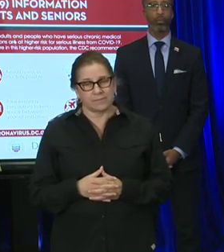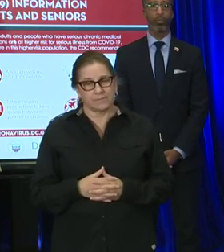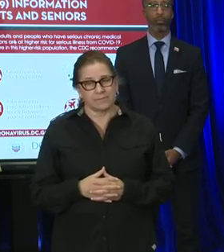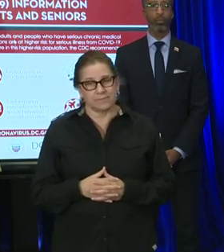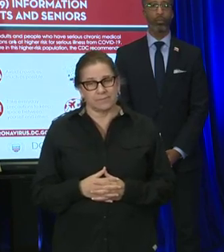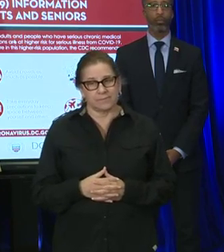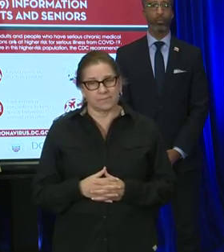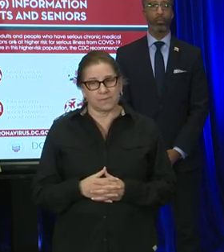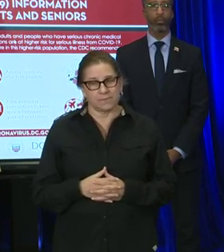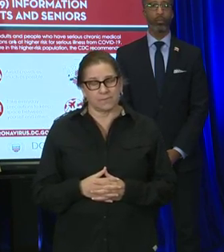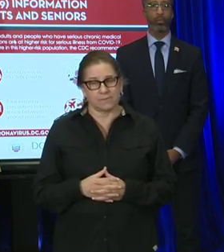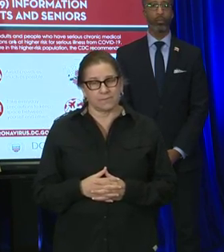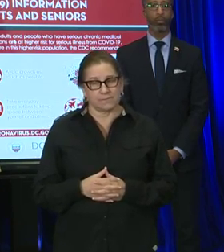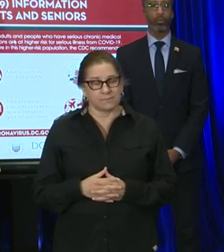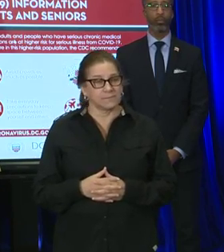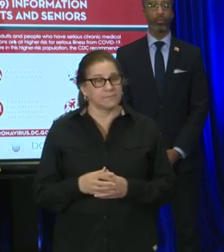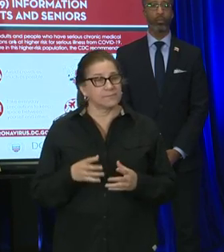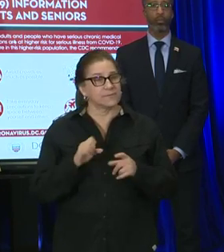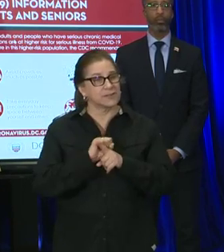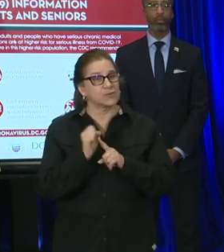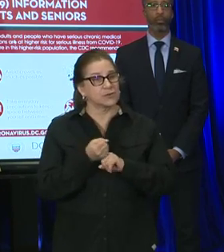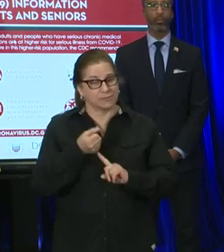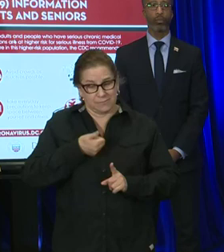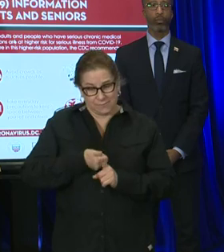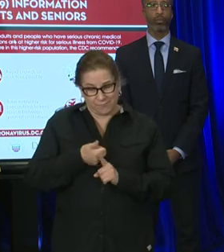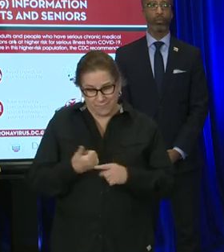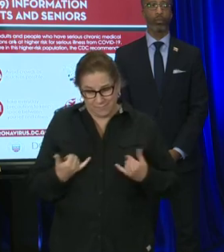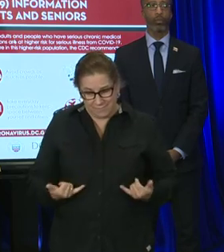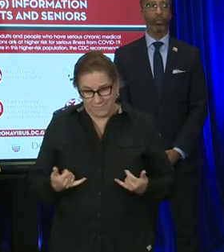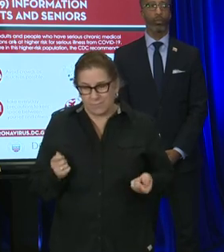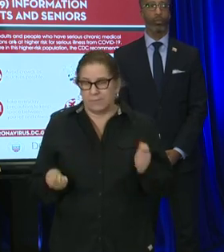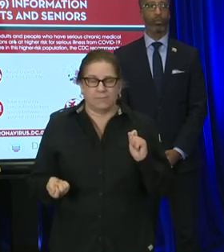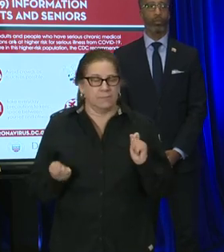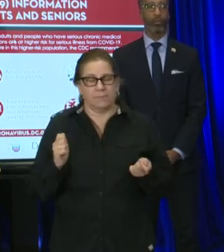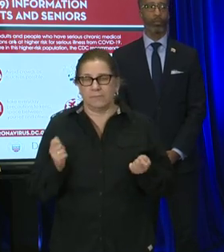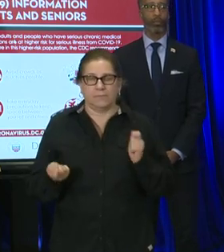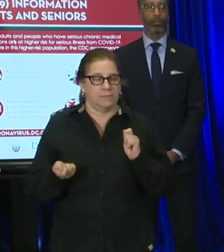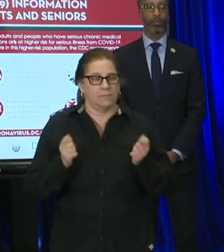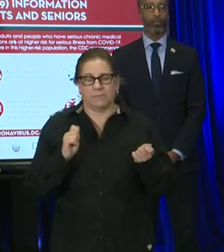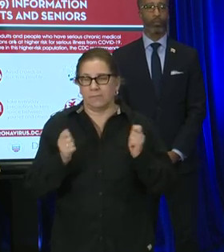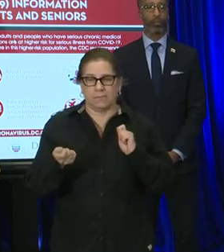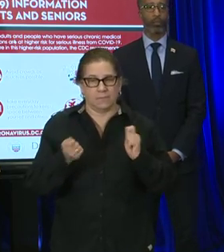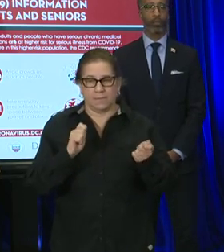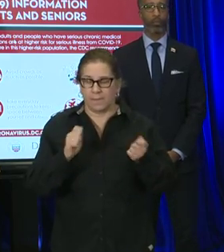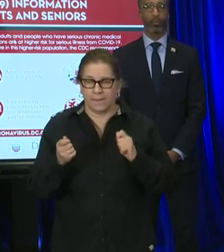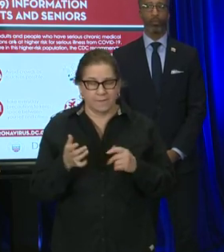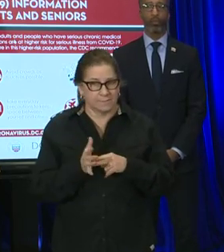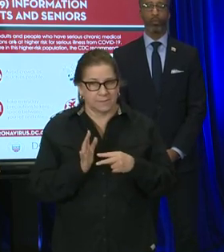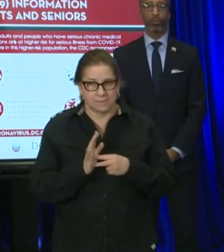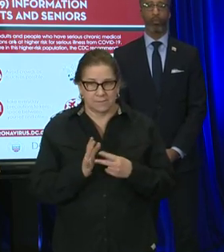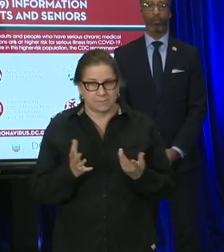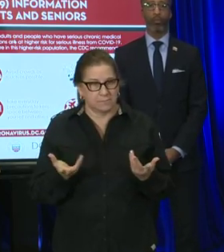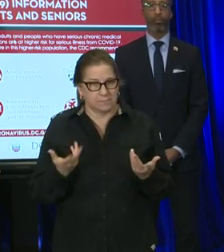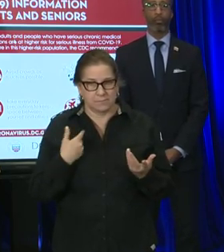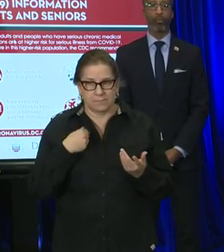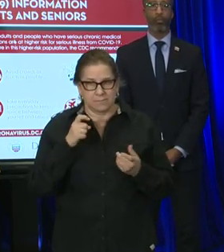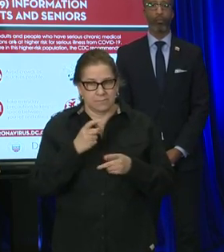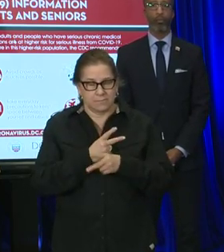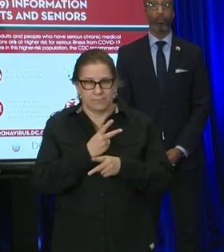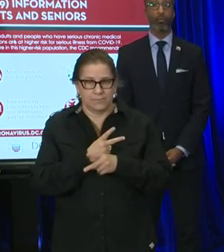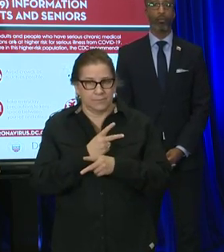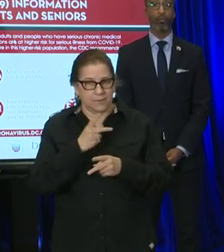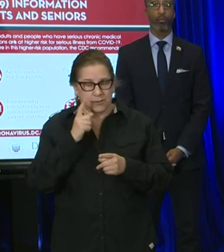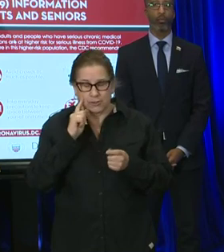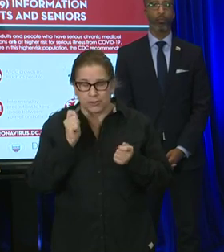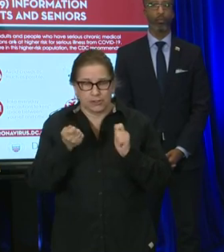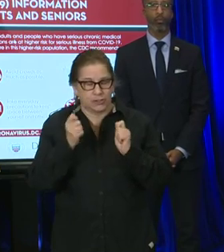situation evolves, it may require that we update any level of guidance that we give on any given